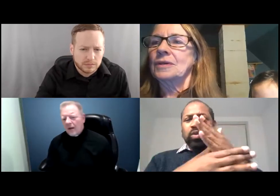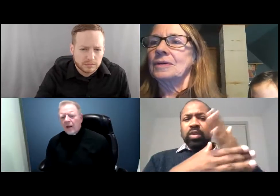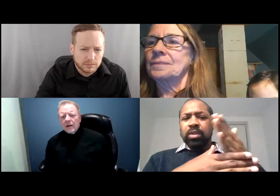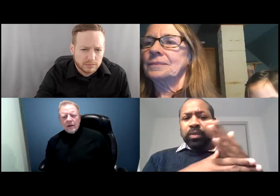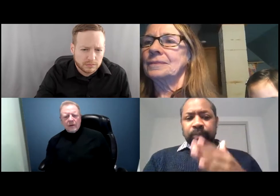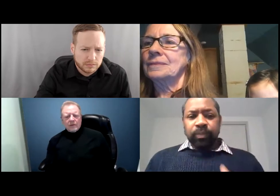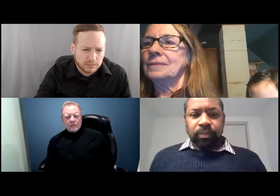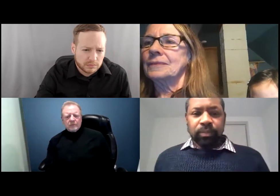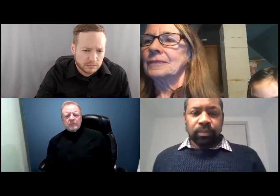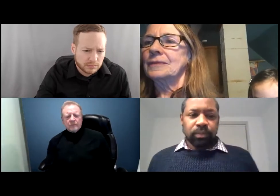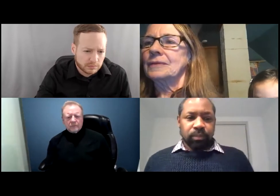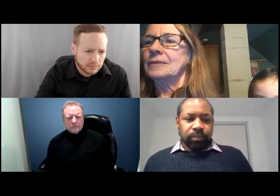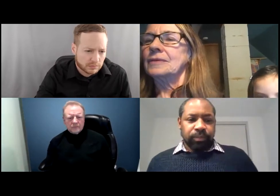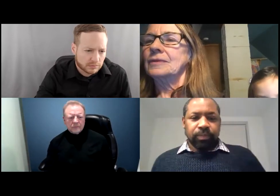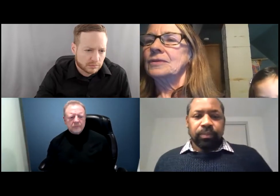So